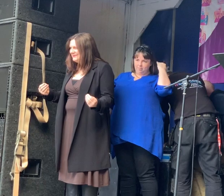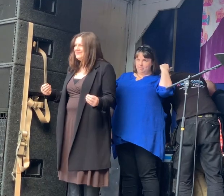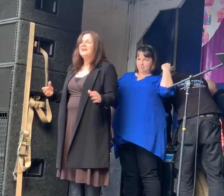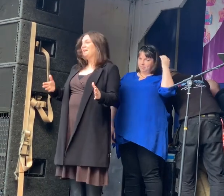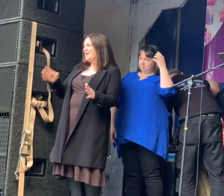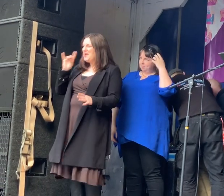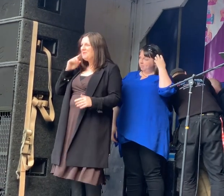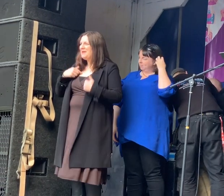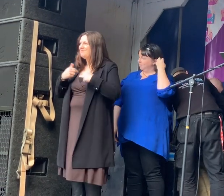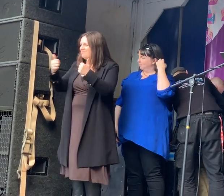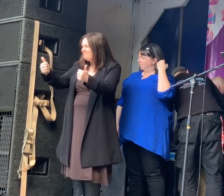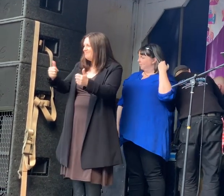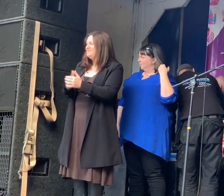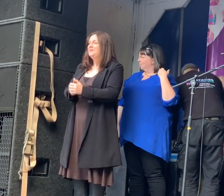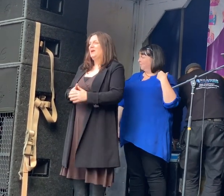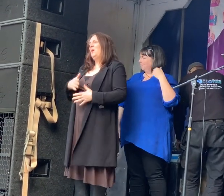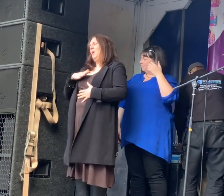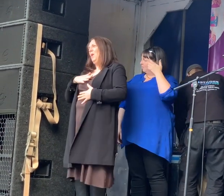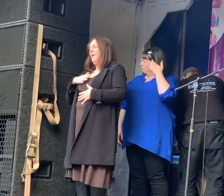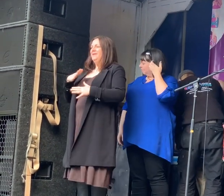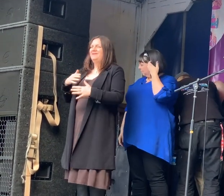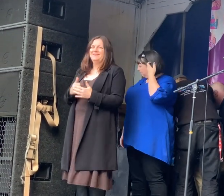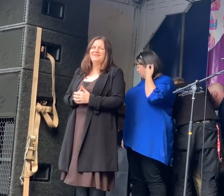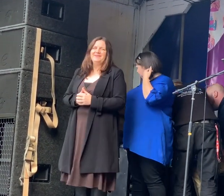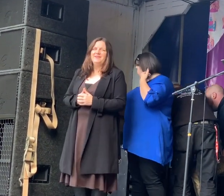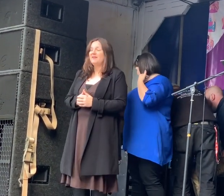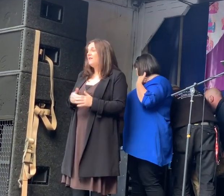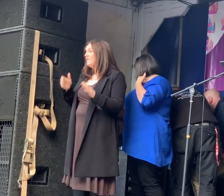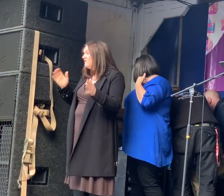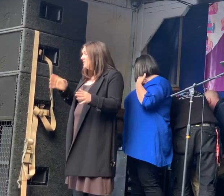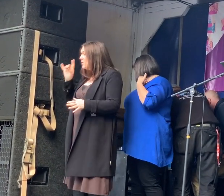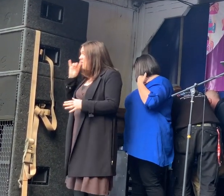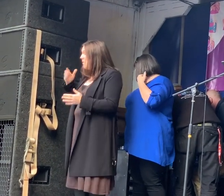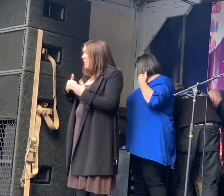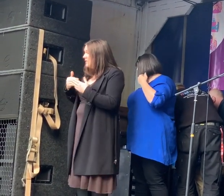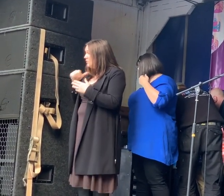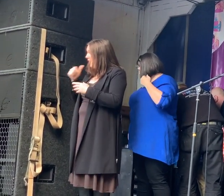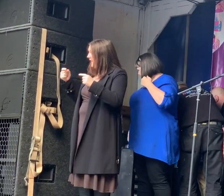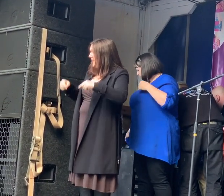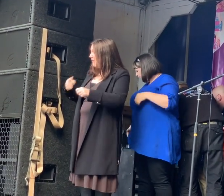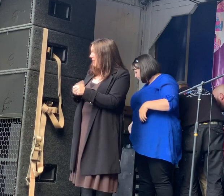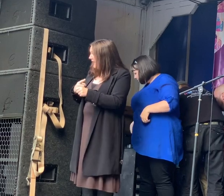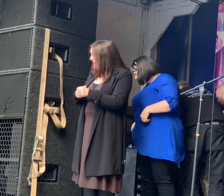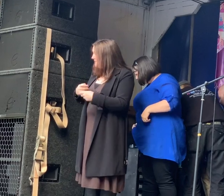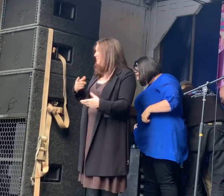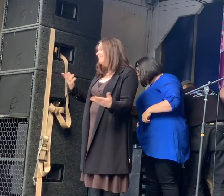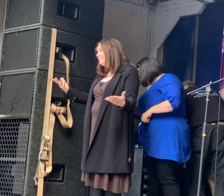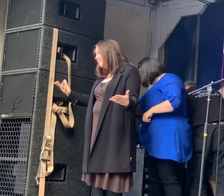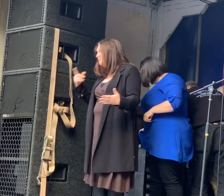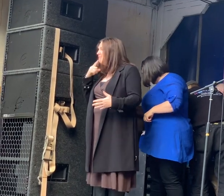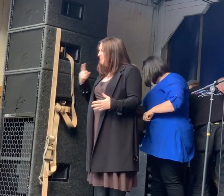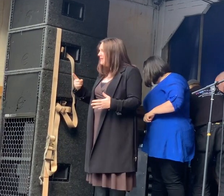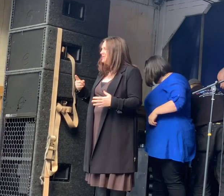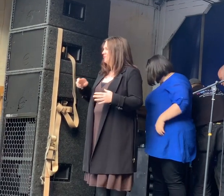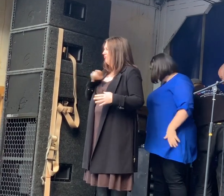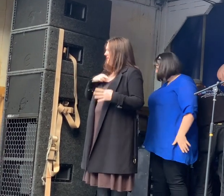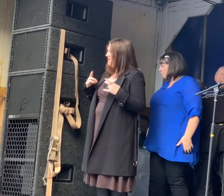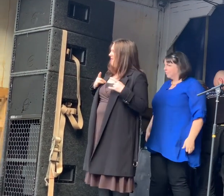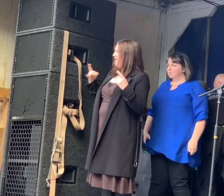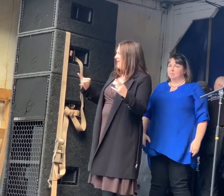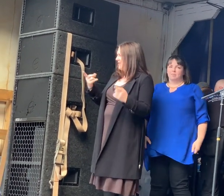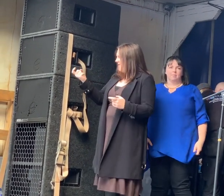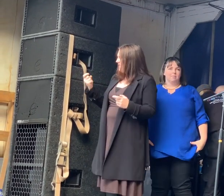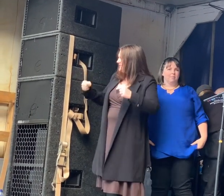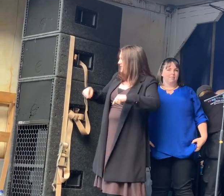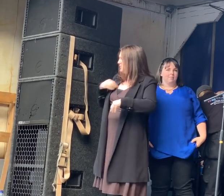Can you hear me? Yes. Okay. So I had hoped we wouldn't have to be here again, but it's been an honour to be invited